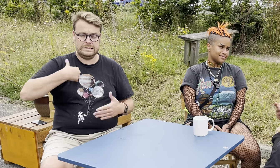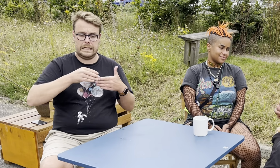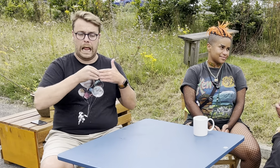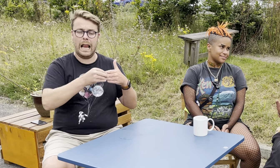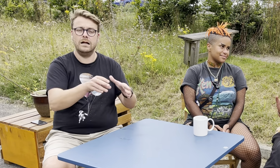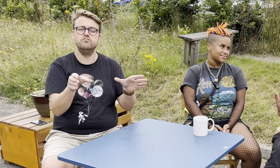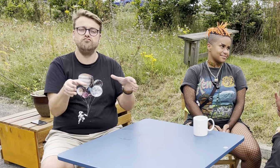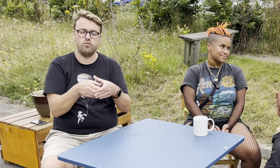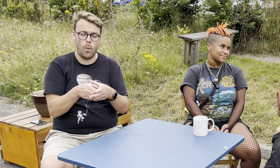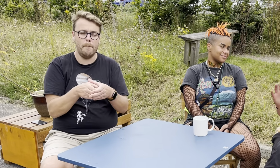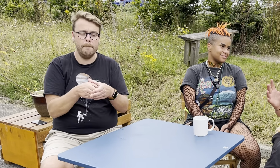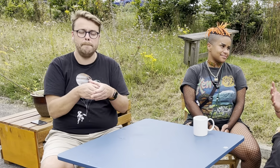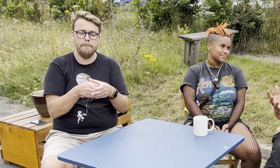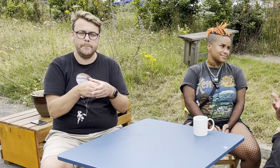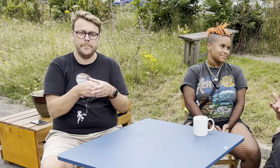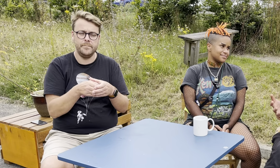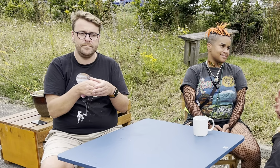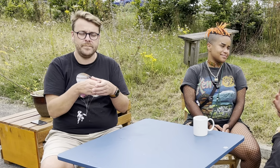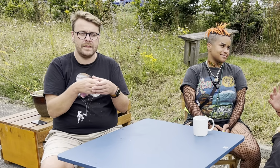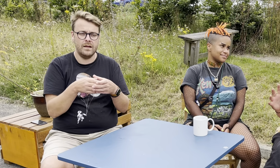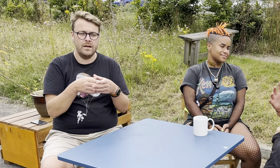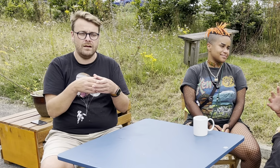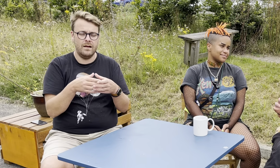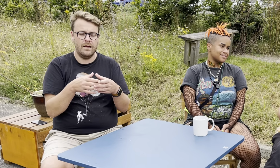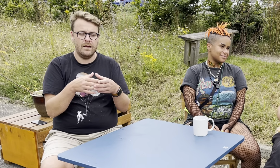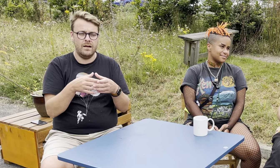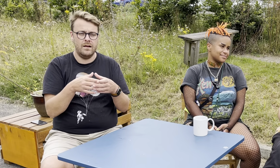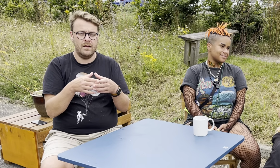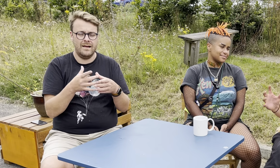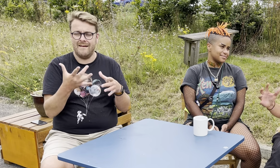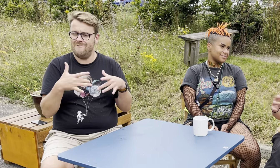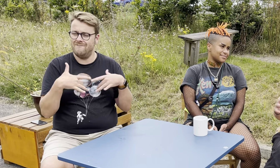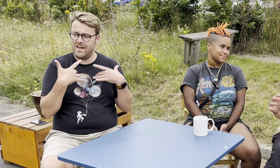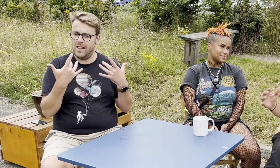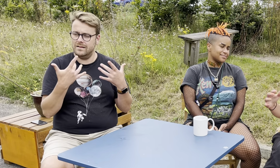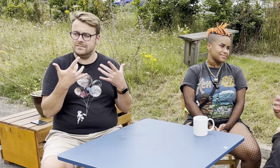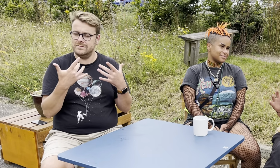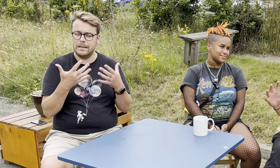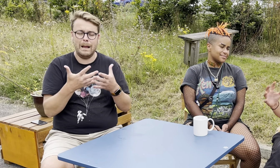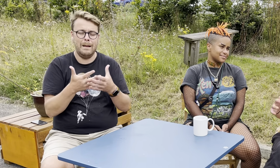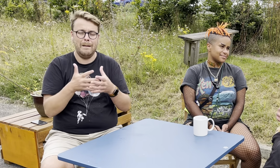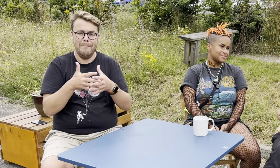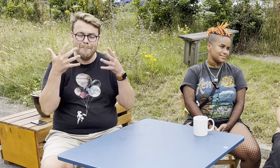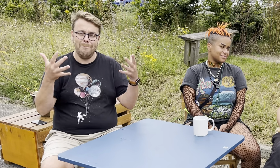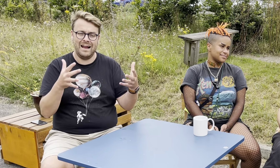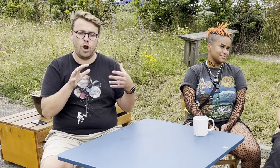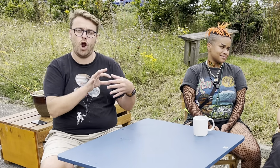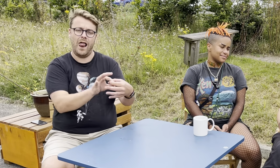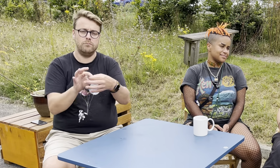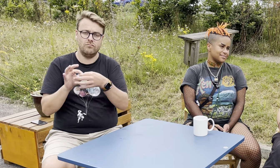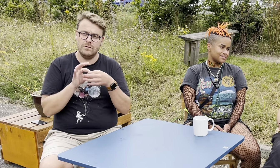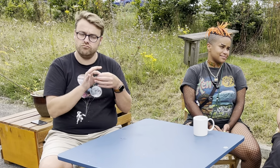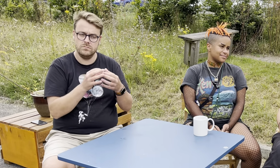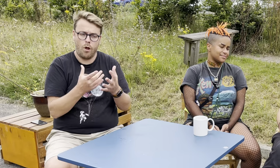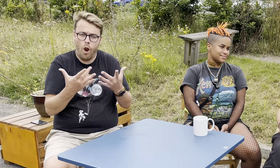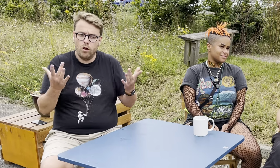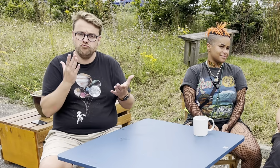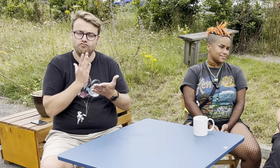that we're even able to do that a little bit feels like, you know, that's a big collaboration and there's a lot of trust in that. So yeah, I think if